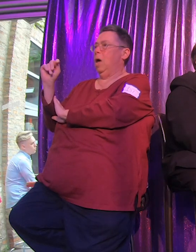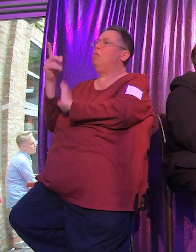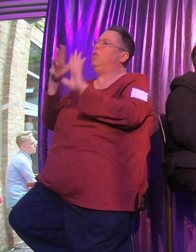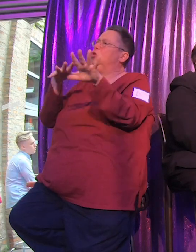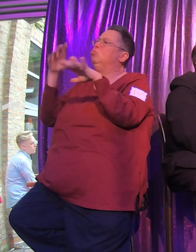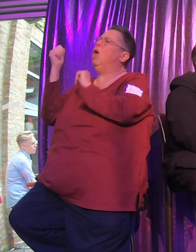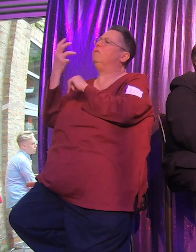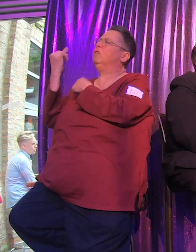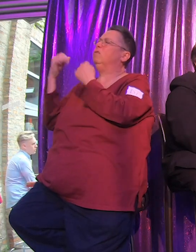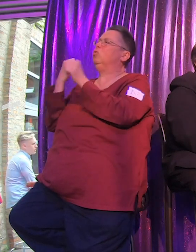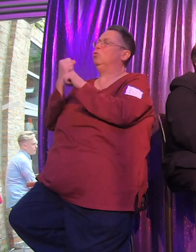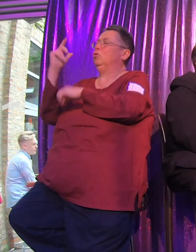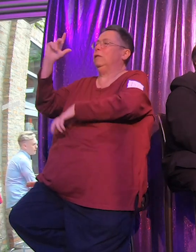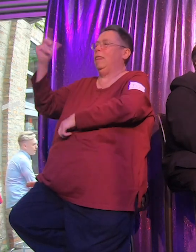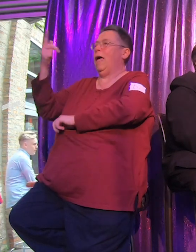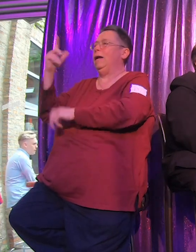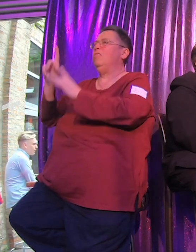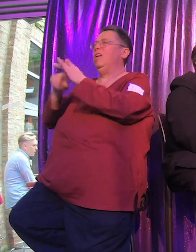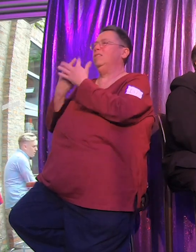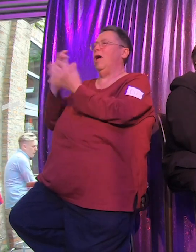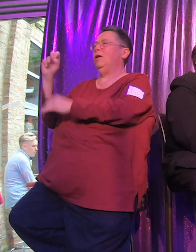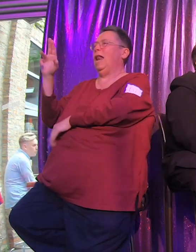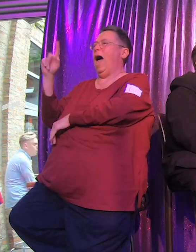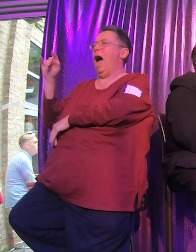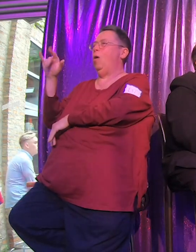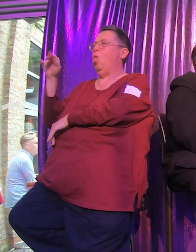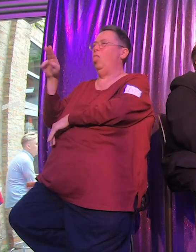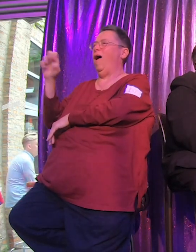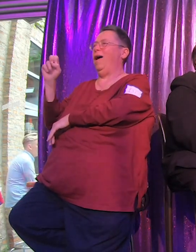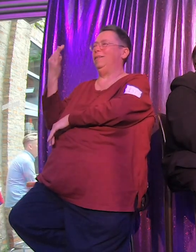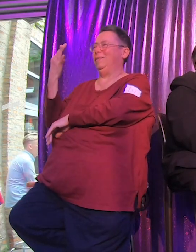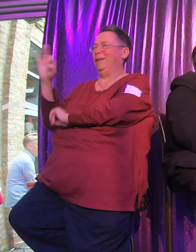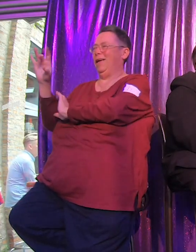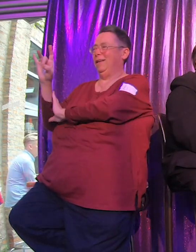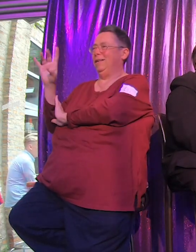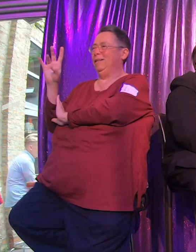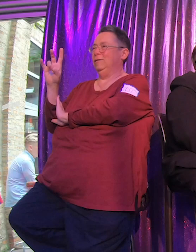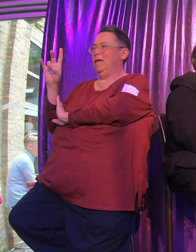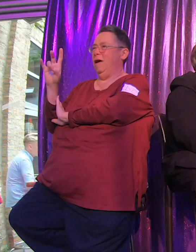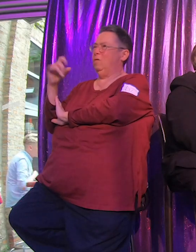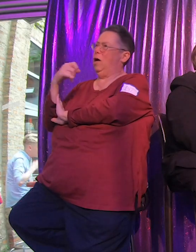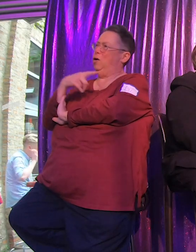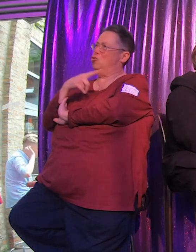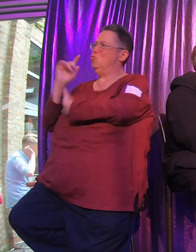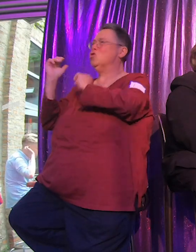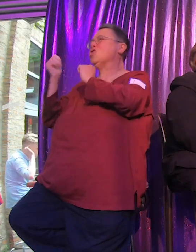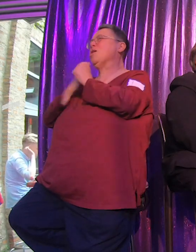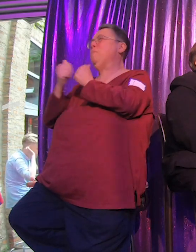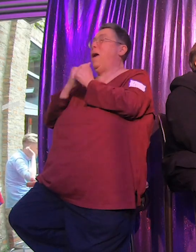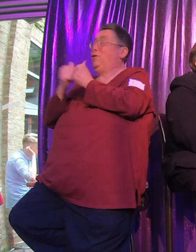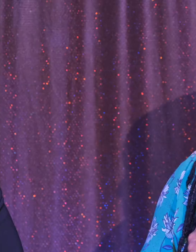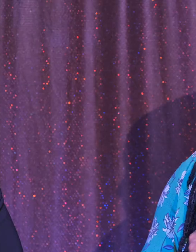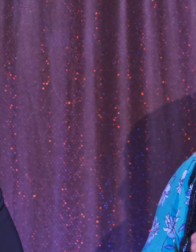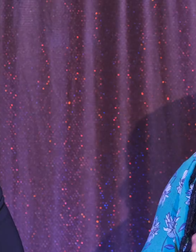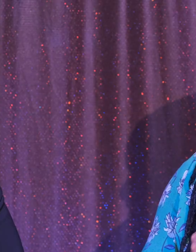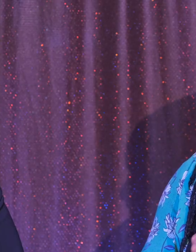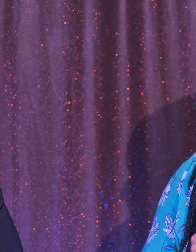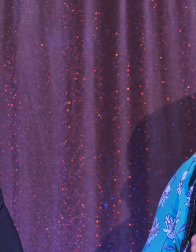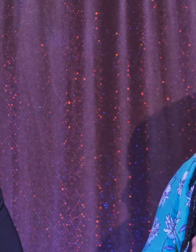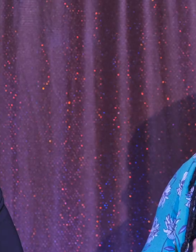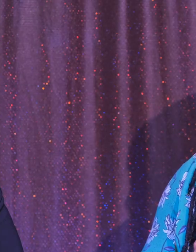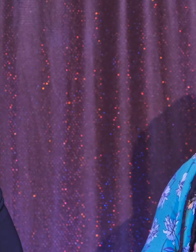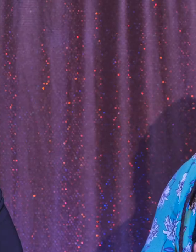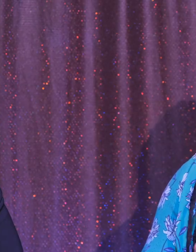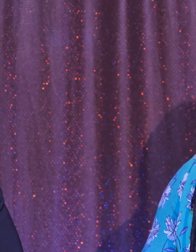later and founded Outlines in 1987, and you were actually competitors, I guess, with Windy